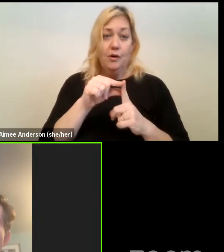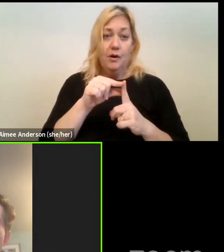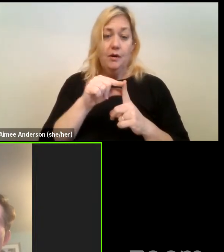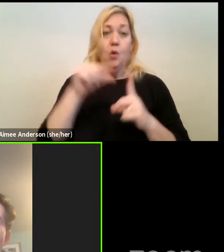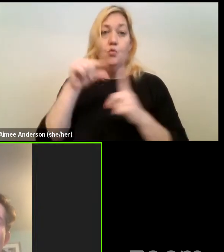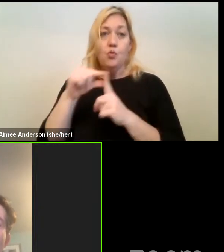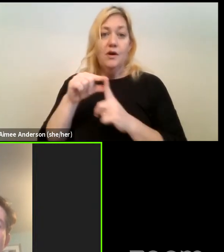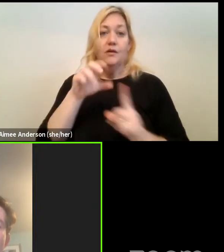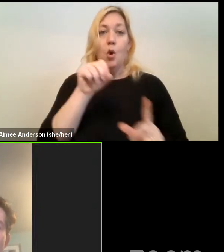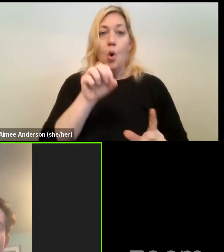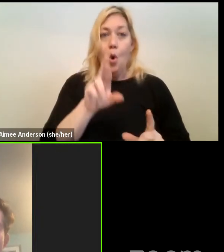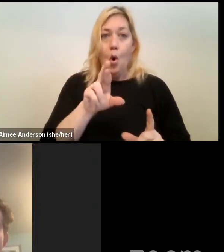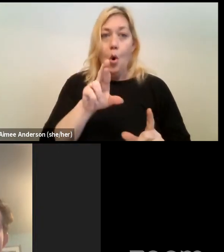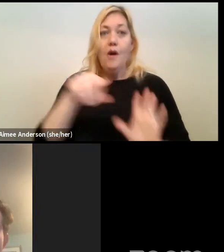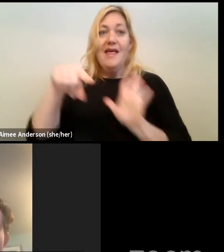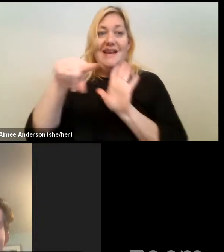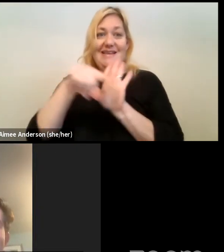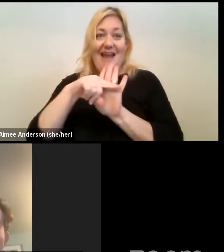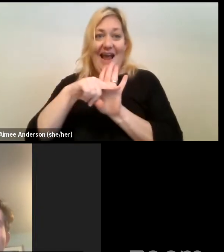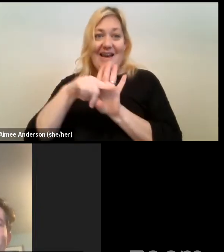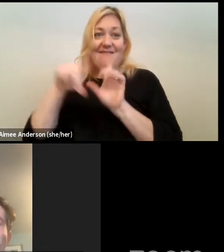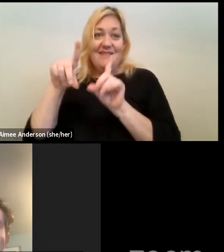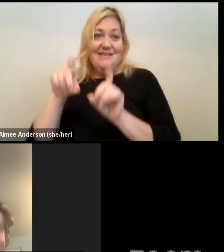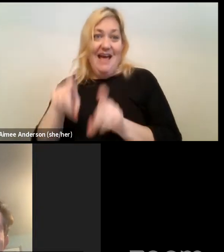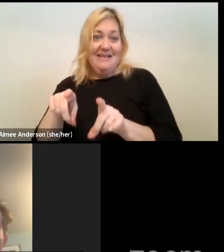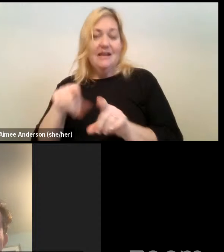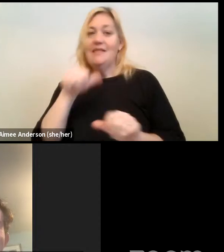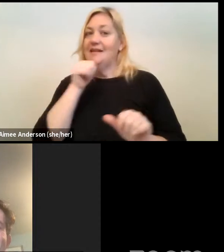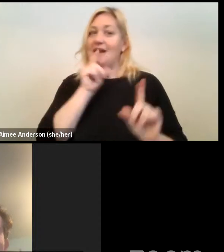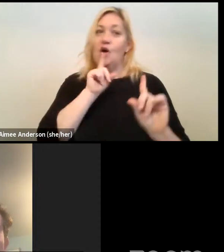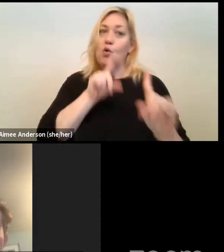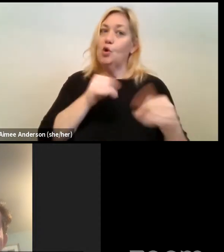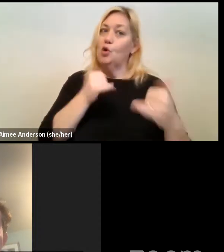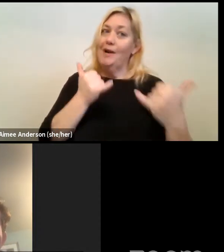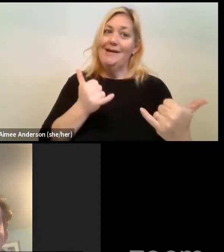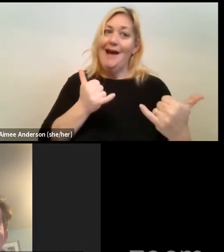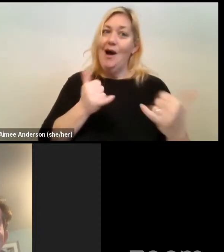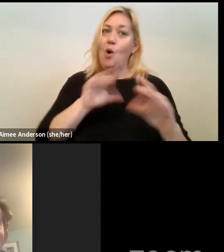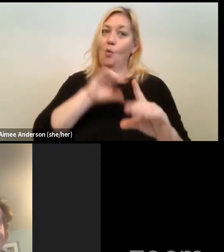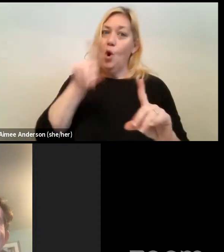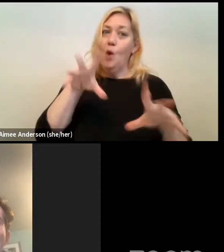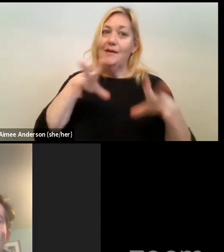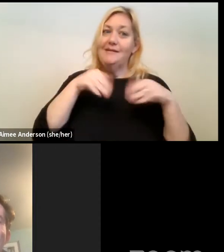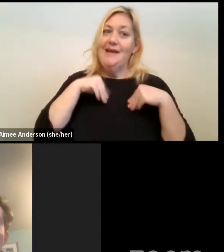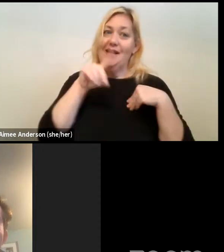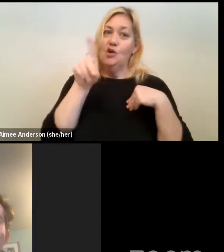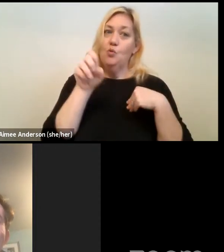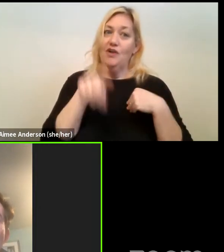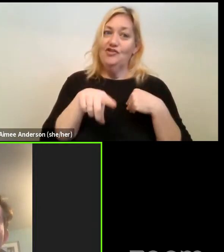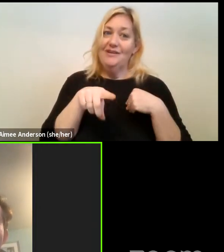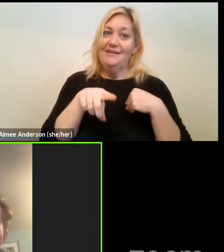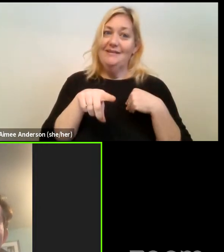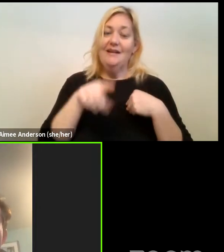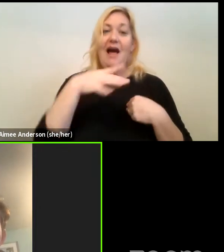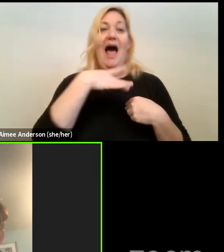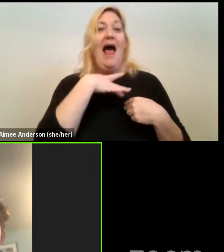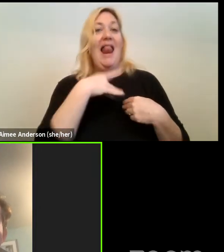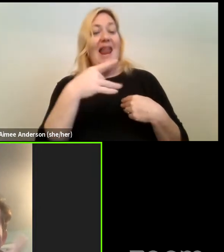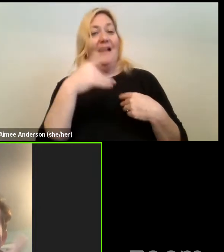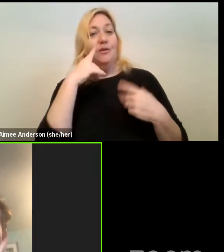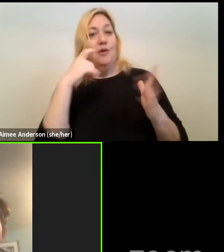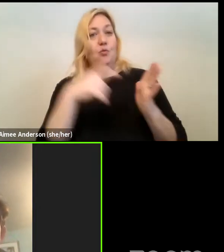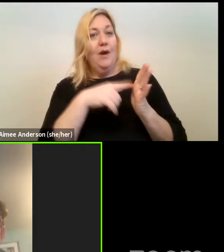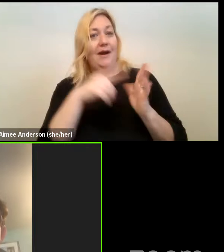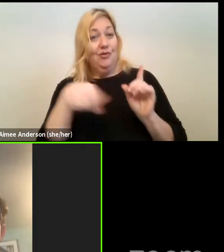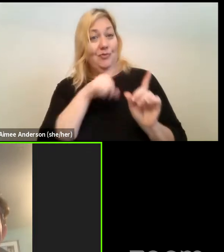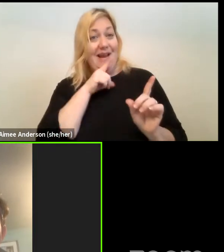or negative test. It is not in order at this time. We are only taking questions. I'd like to be recognized when that is